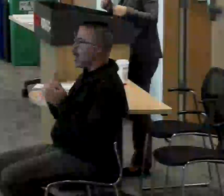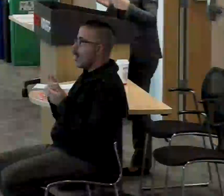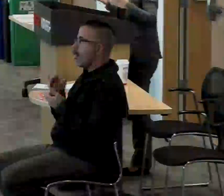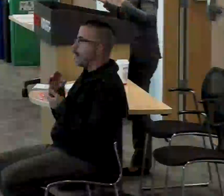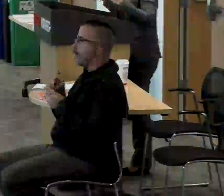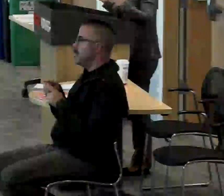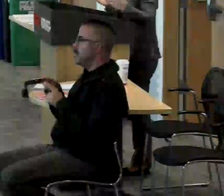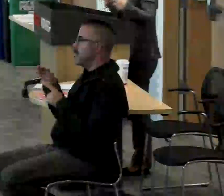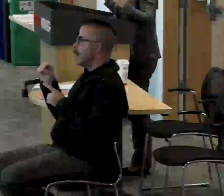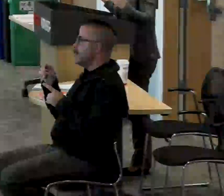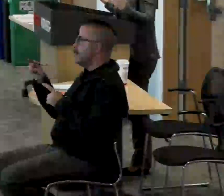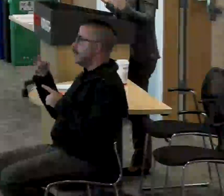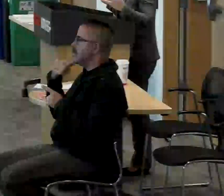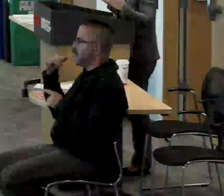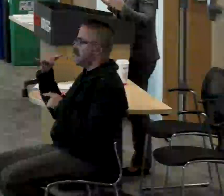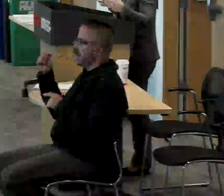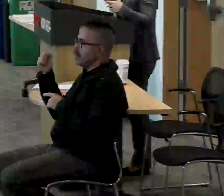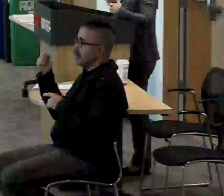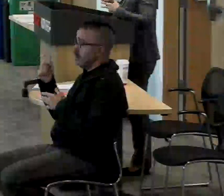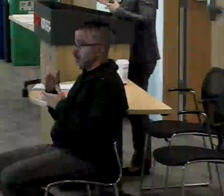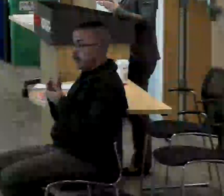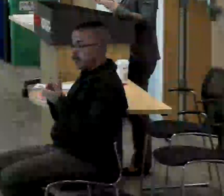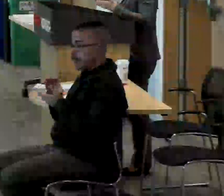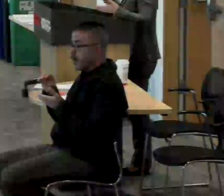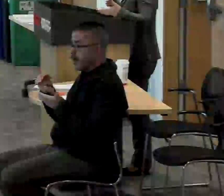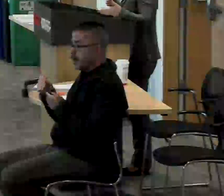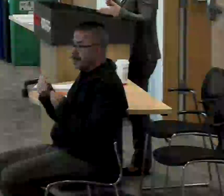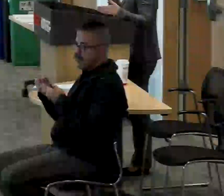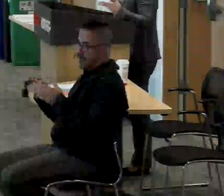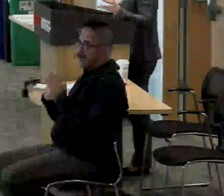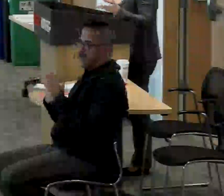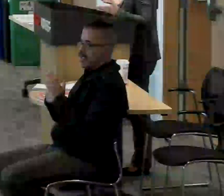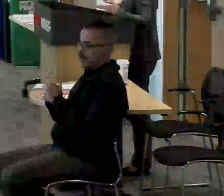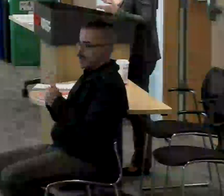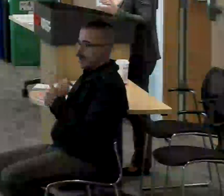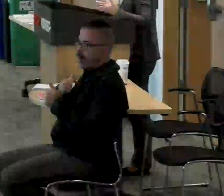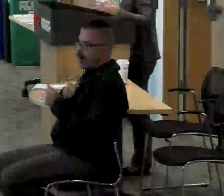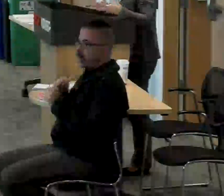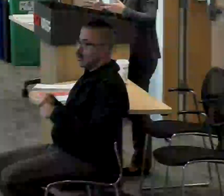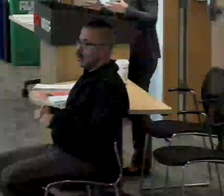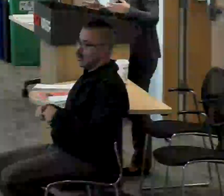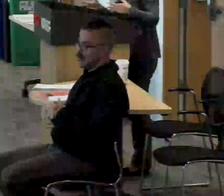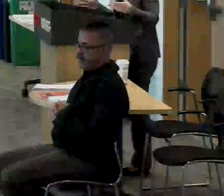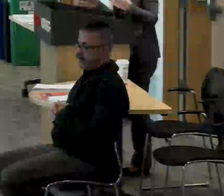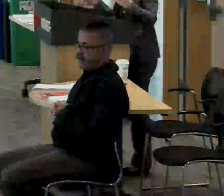yes. And some firms even gave us an example of how we could get there, which was very heartening.